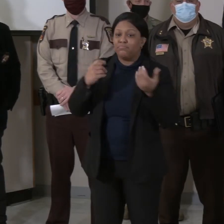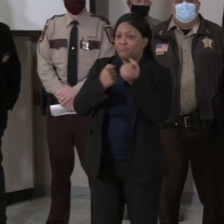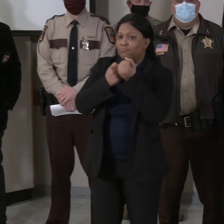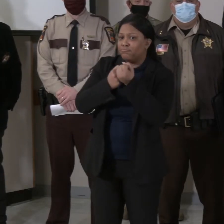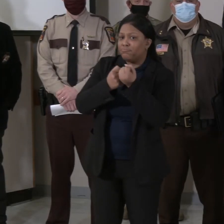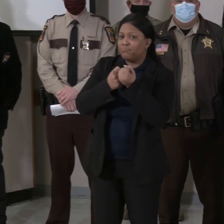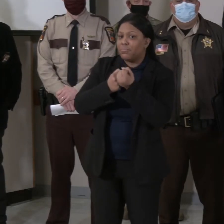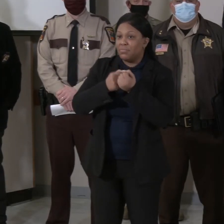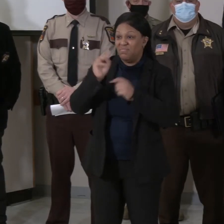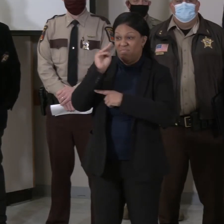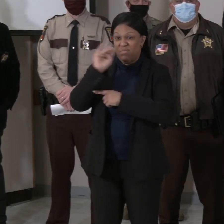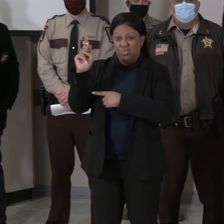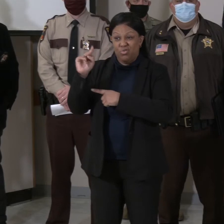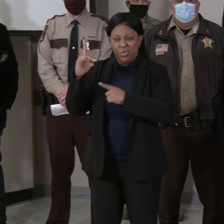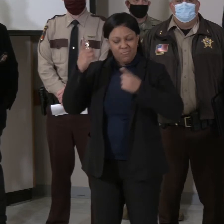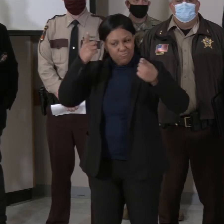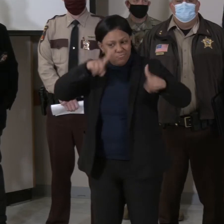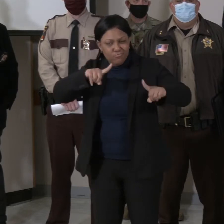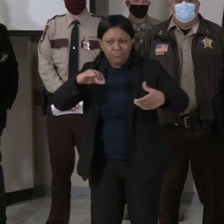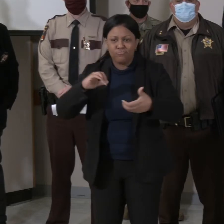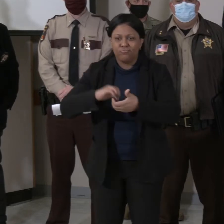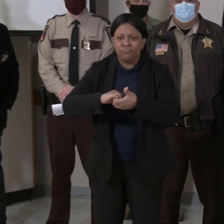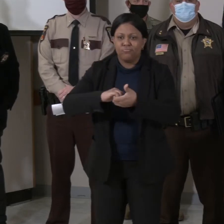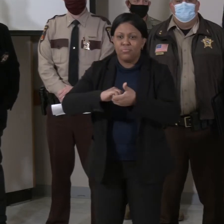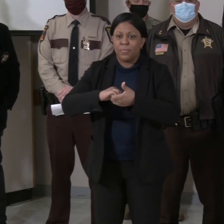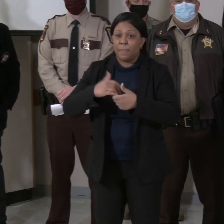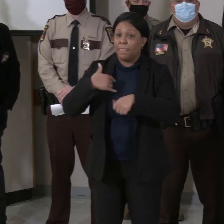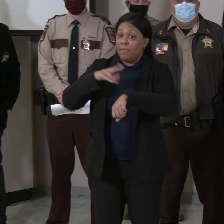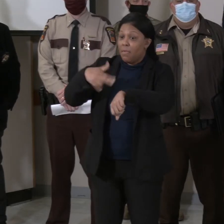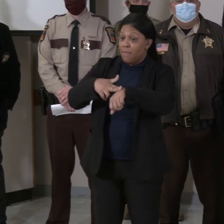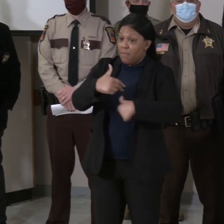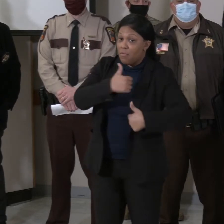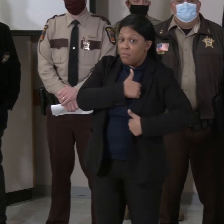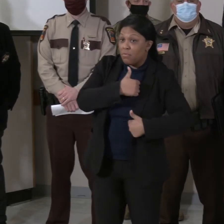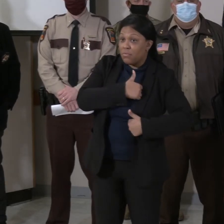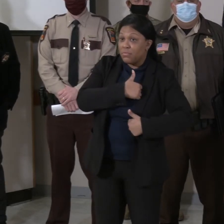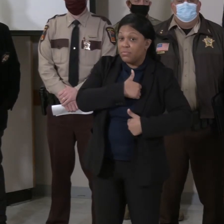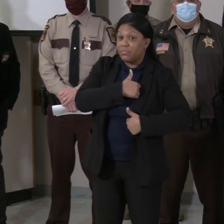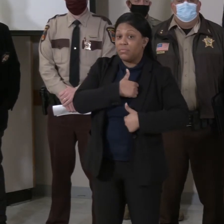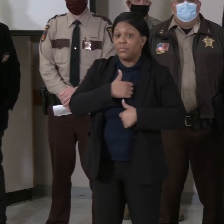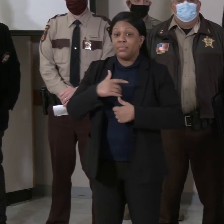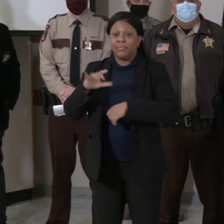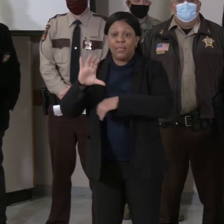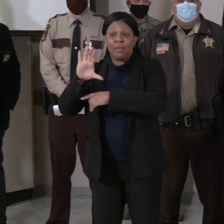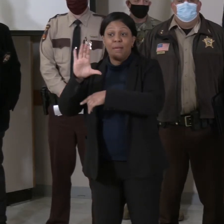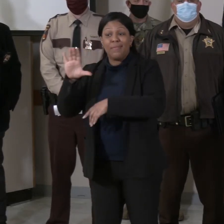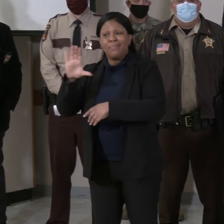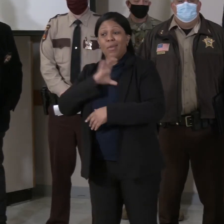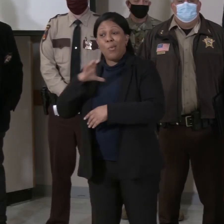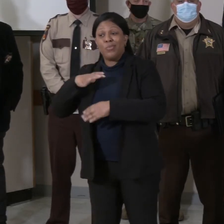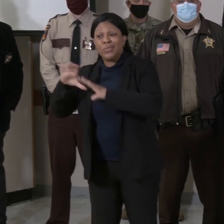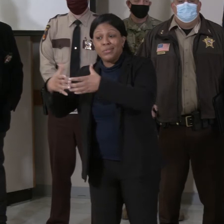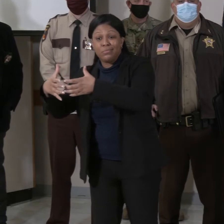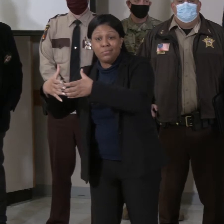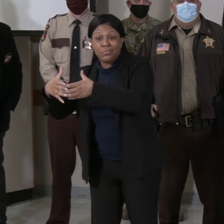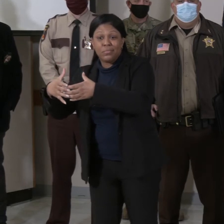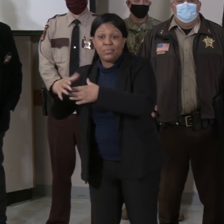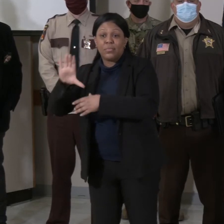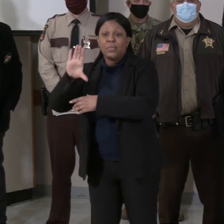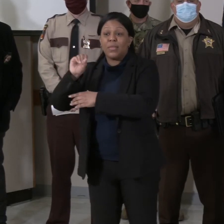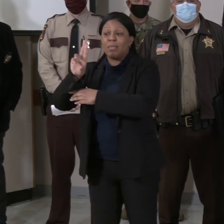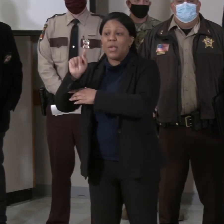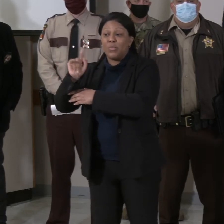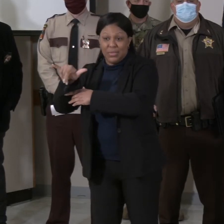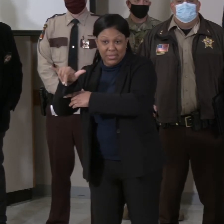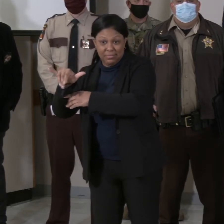together. Our National Guard, our county, our local, and our state resources, we come